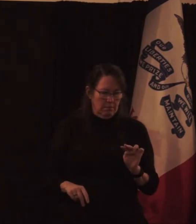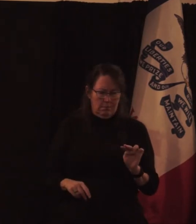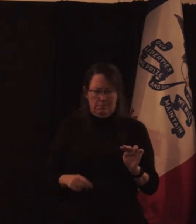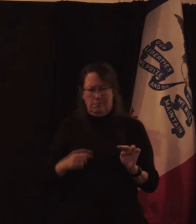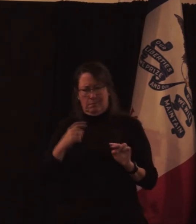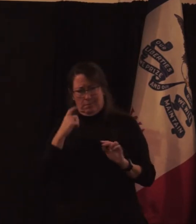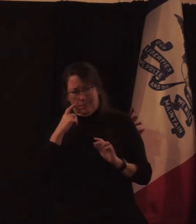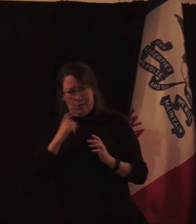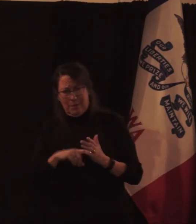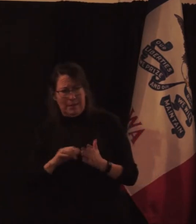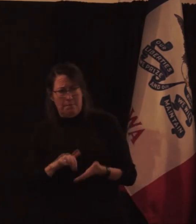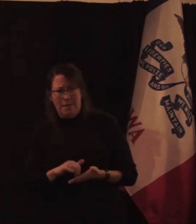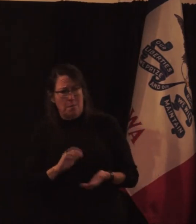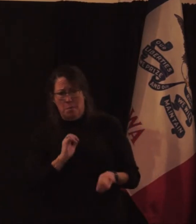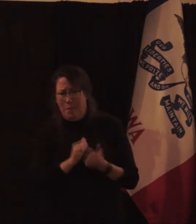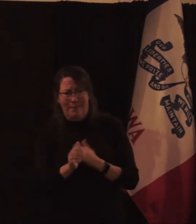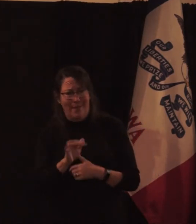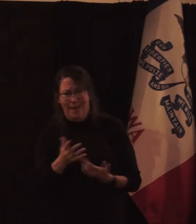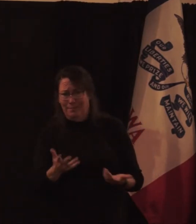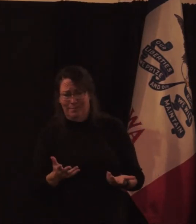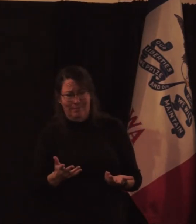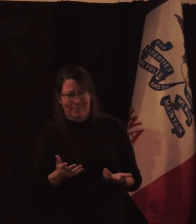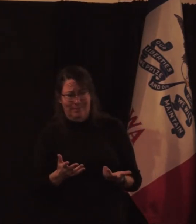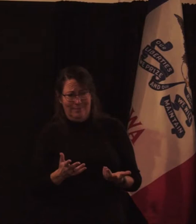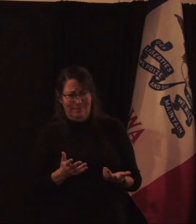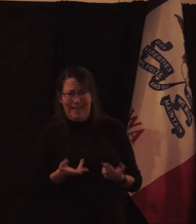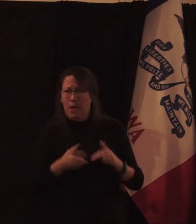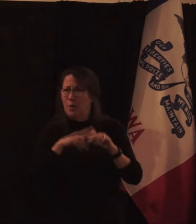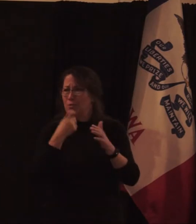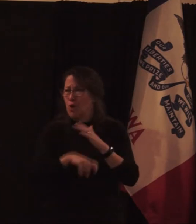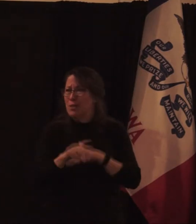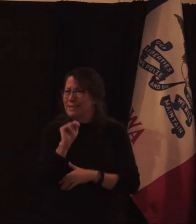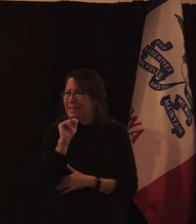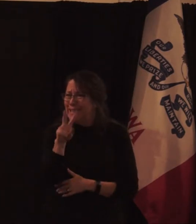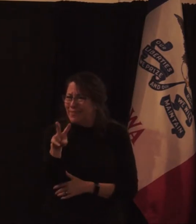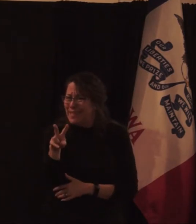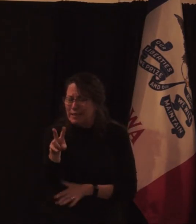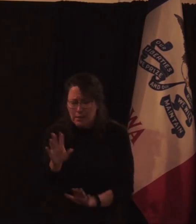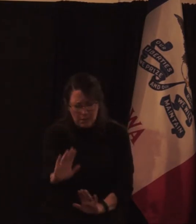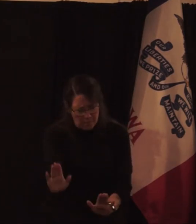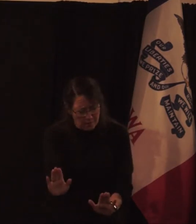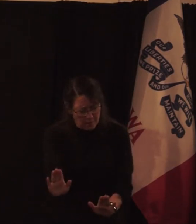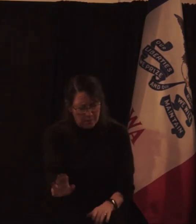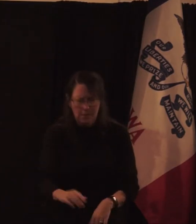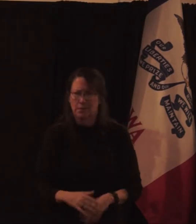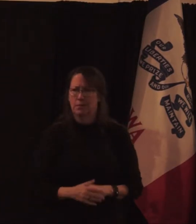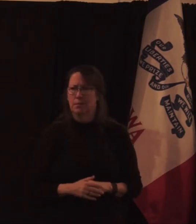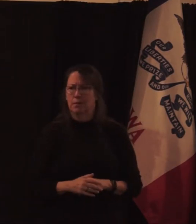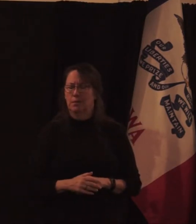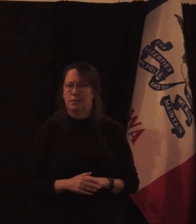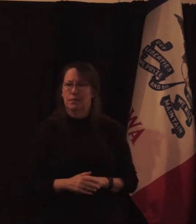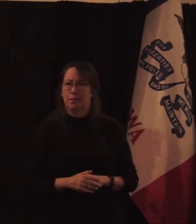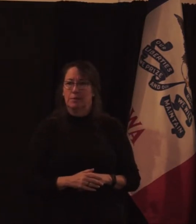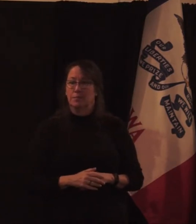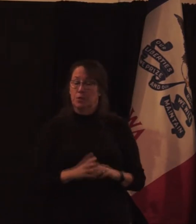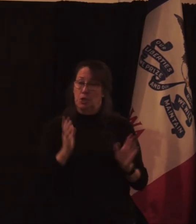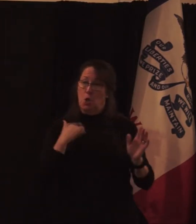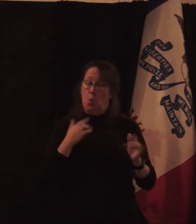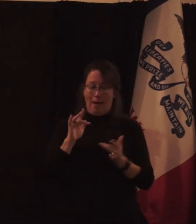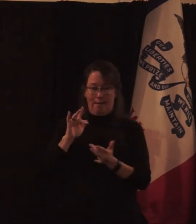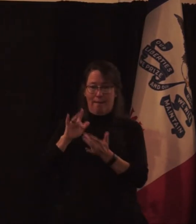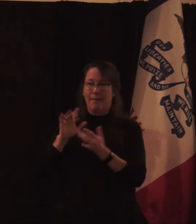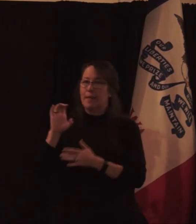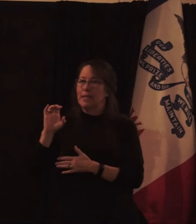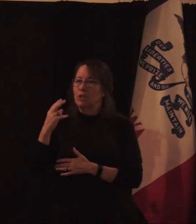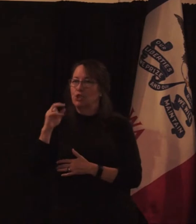I recognize there's no way I'm going to get anything built through that's going to increase the cost of a TV set by a couple hundred dollars. So I got a hold